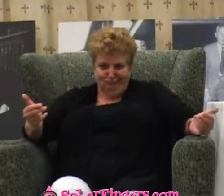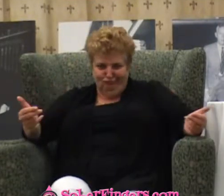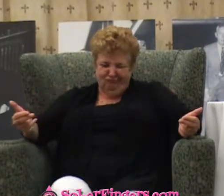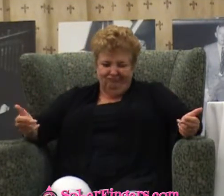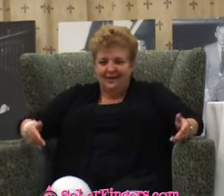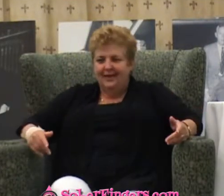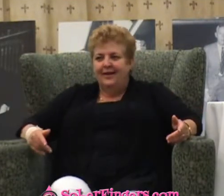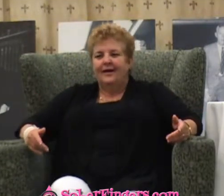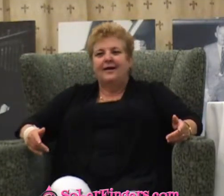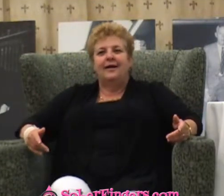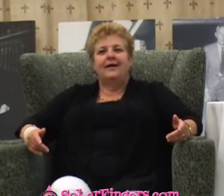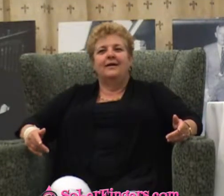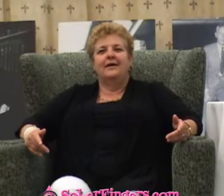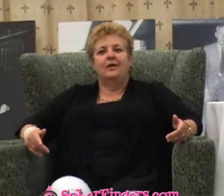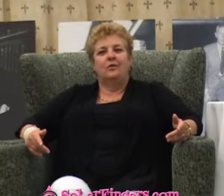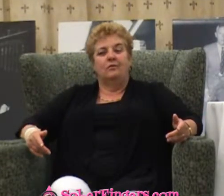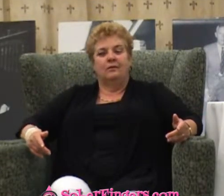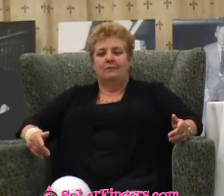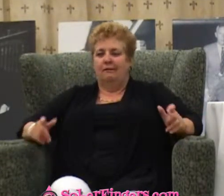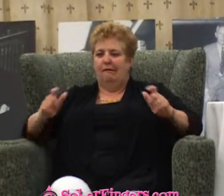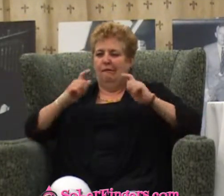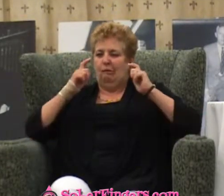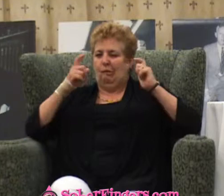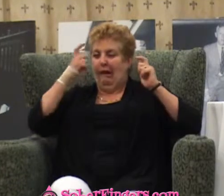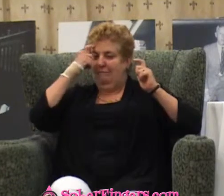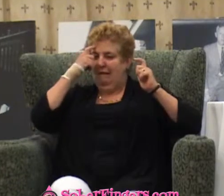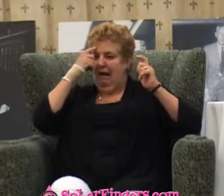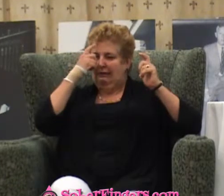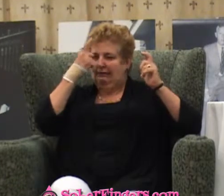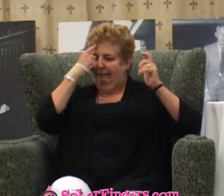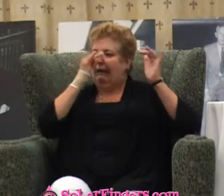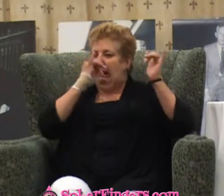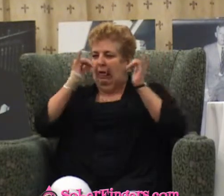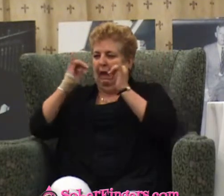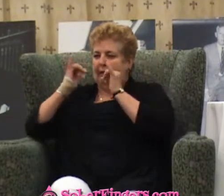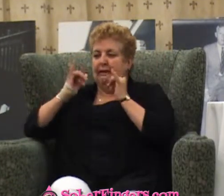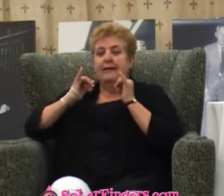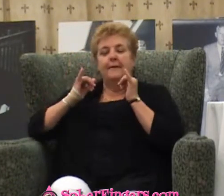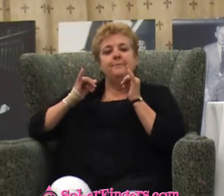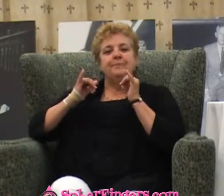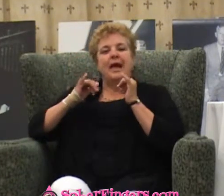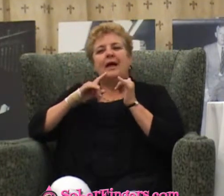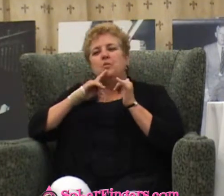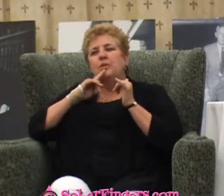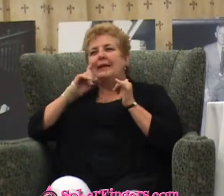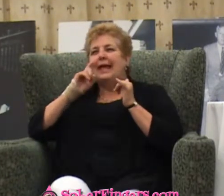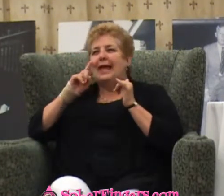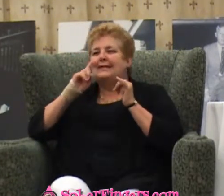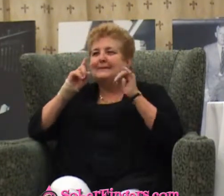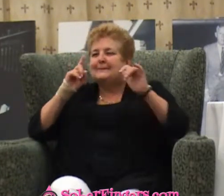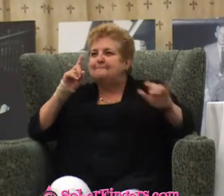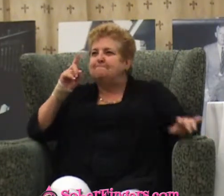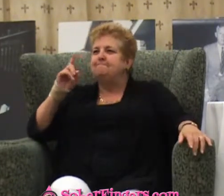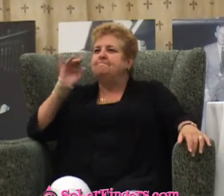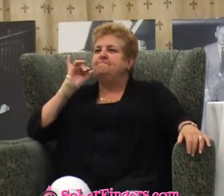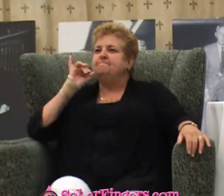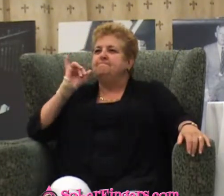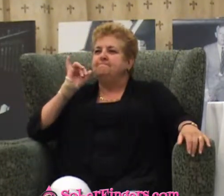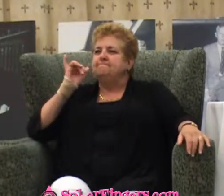Like minds think alike. And I really had to come to terms with what that willingness is.